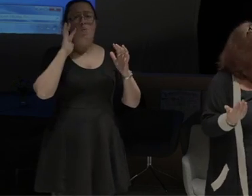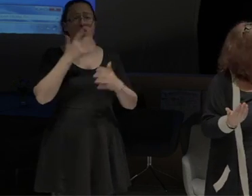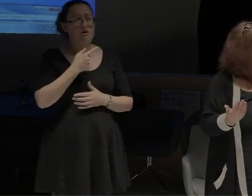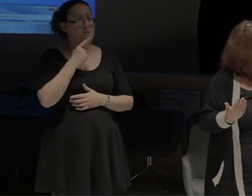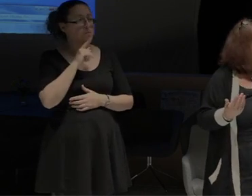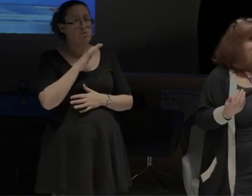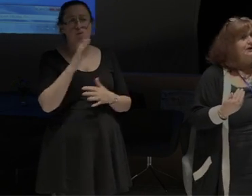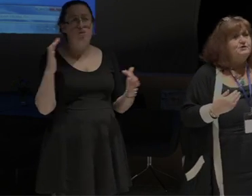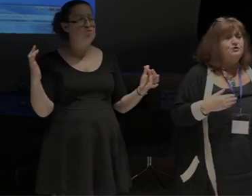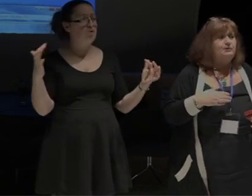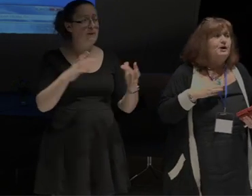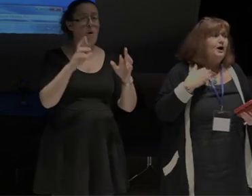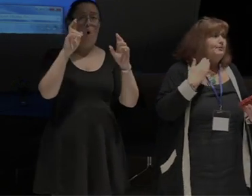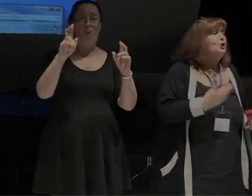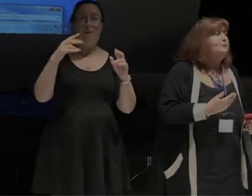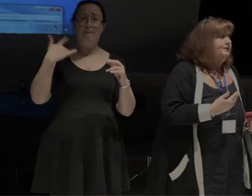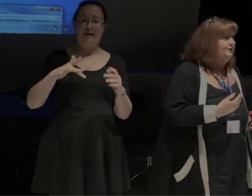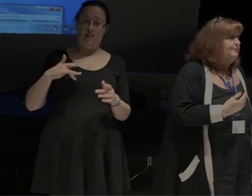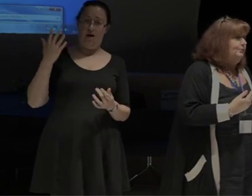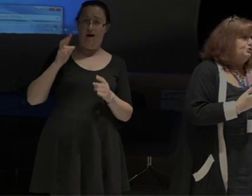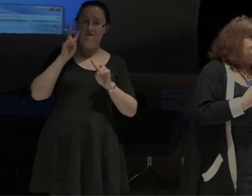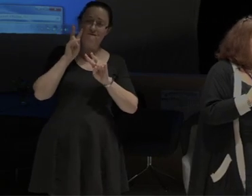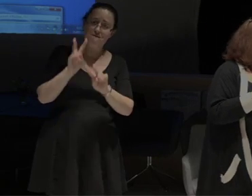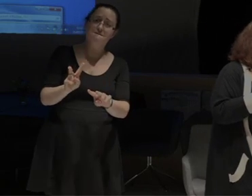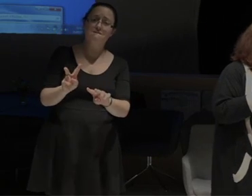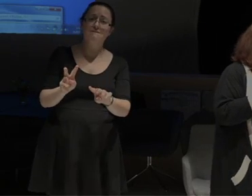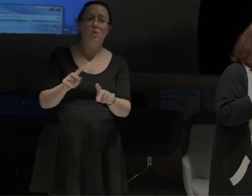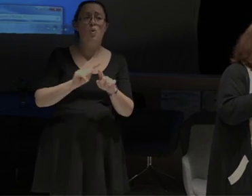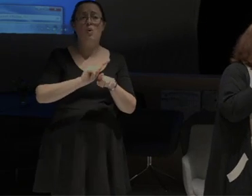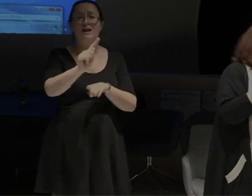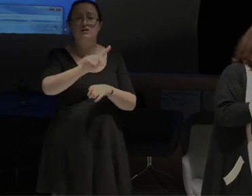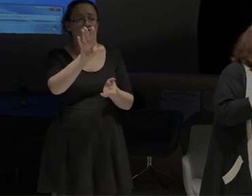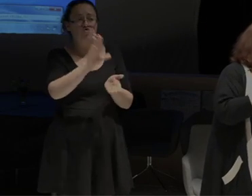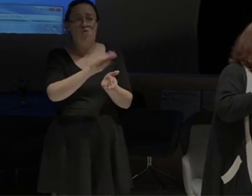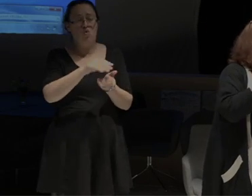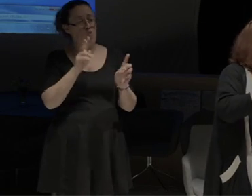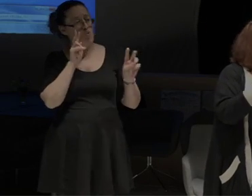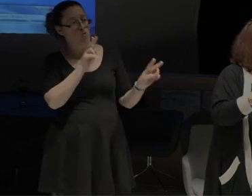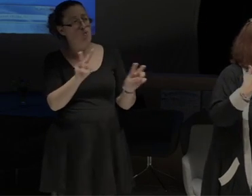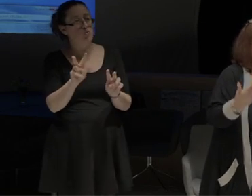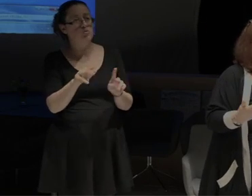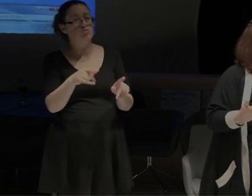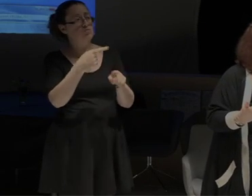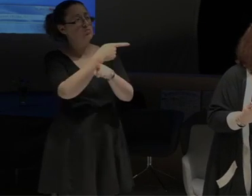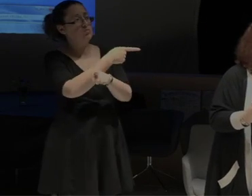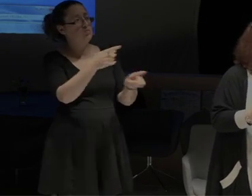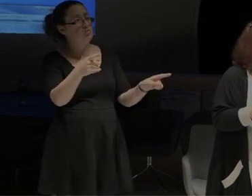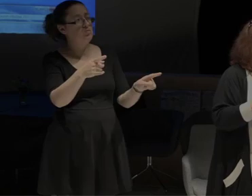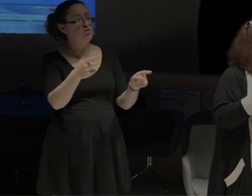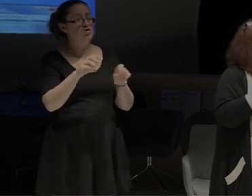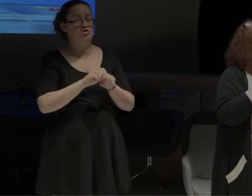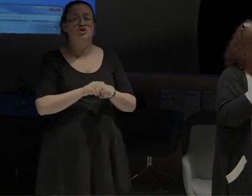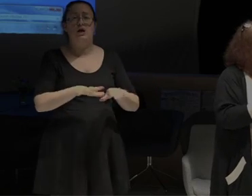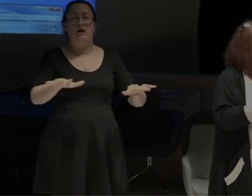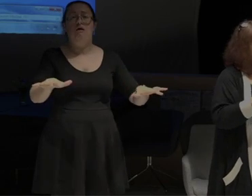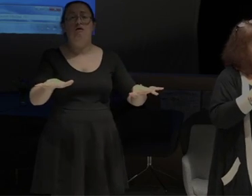I'm hoping they've been watching the live stream. I'm hoping that they may watch the recordings afterwards. And I hope that you will help to share that to happen.